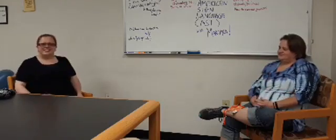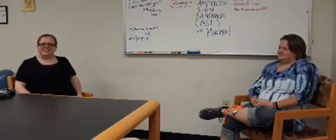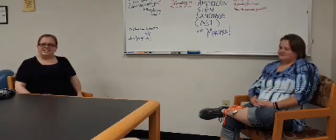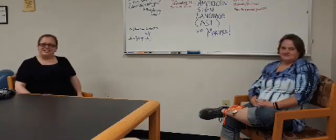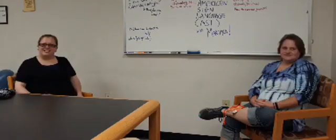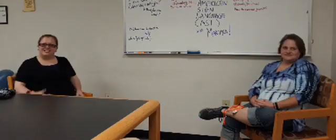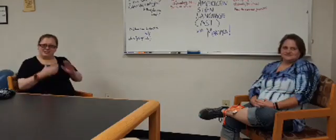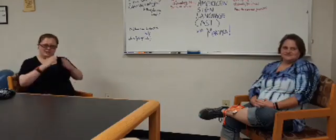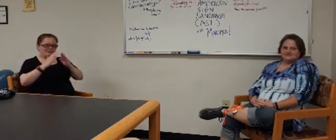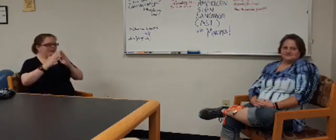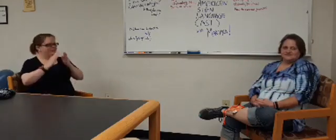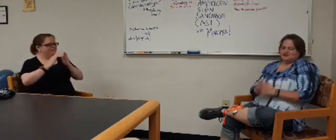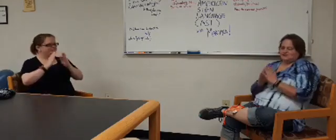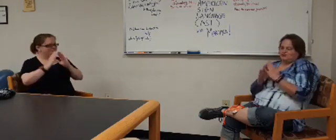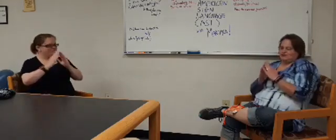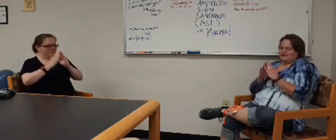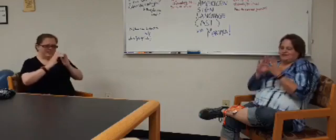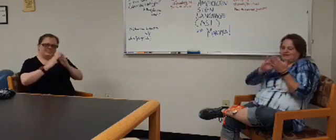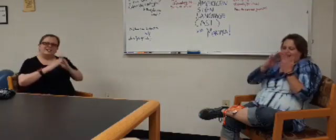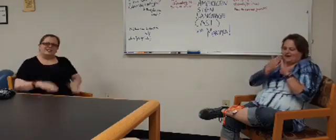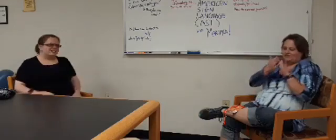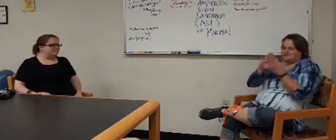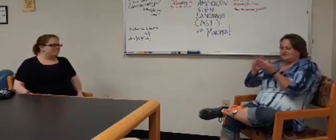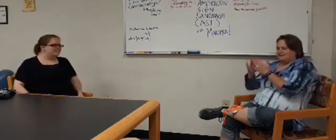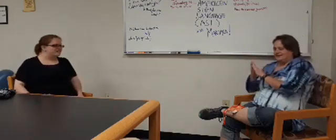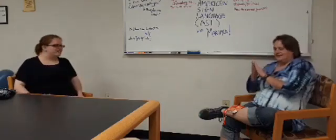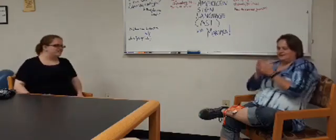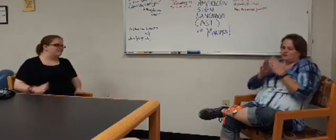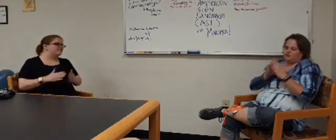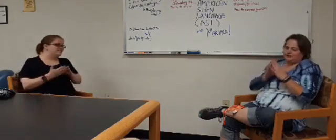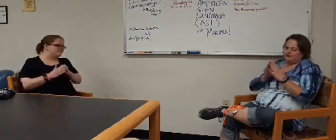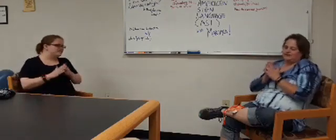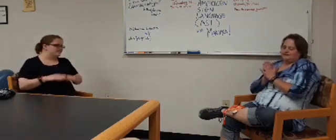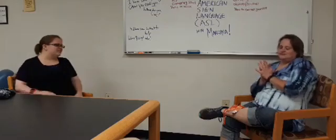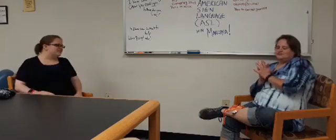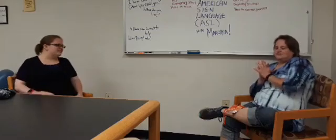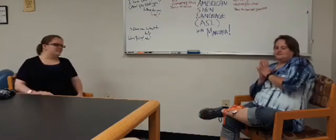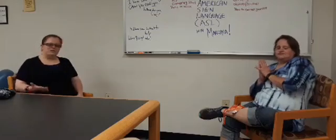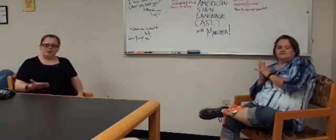This is community? Community. Community, Okay. town, digging, community. So,